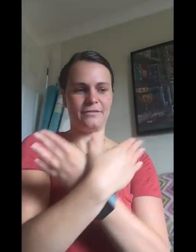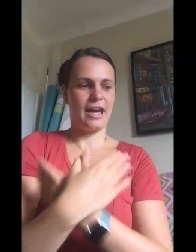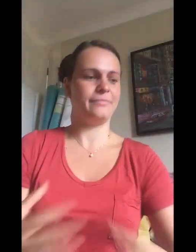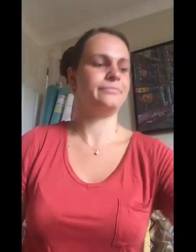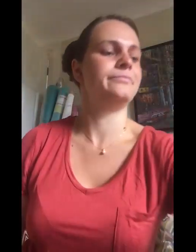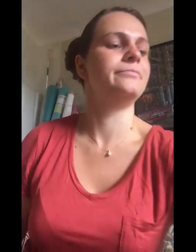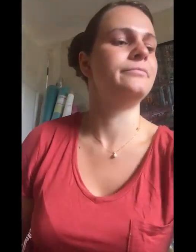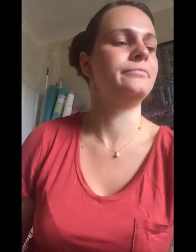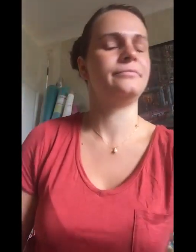Butterfly.